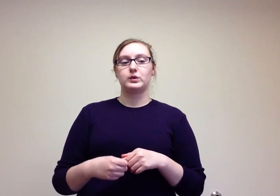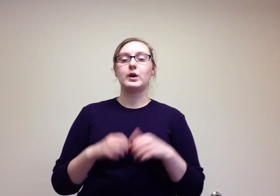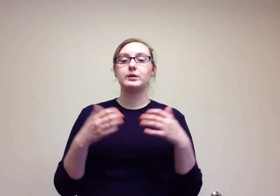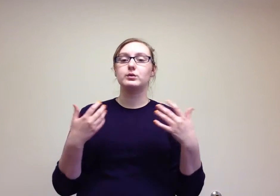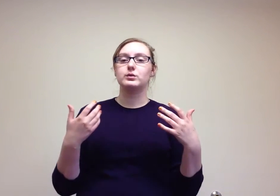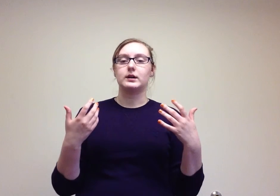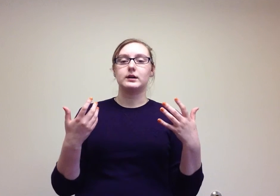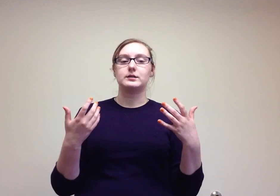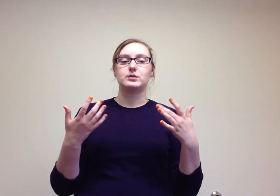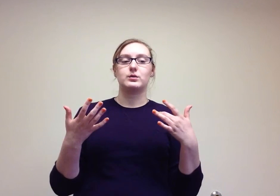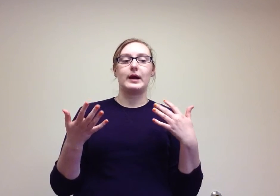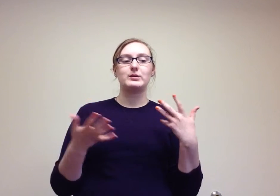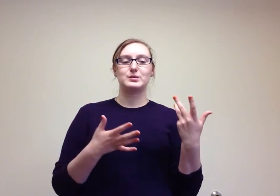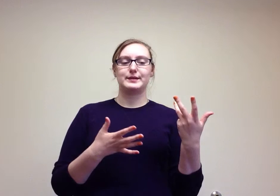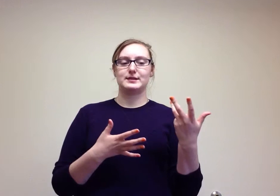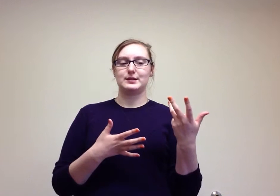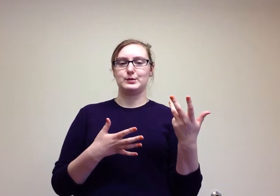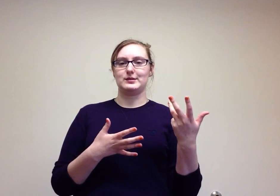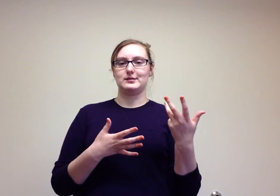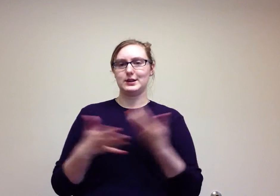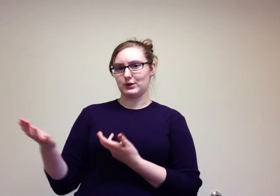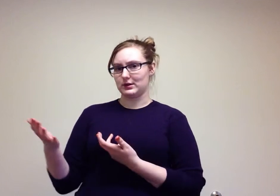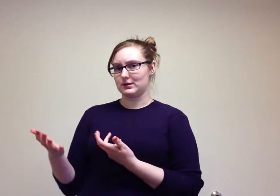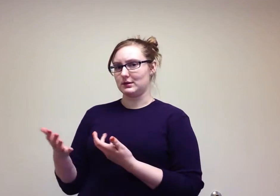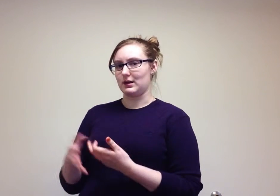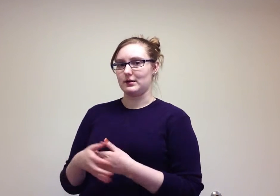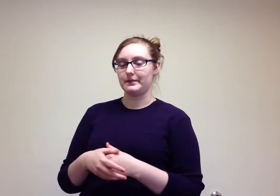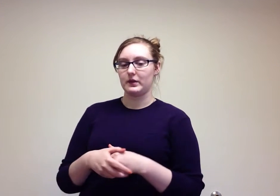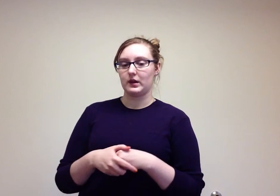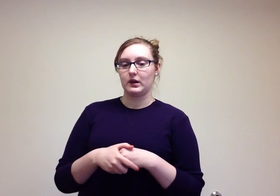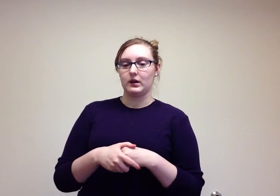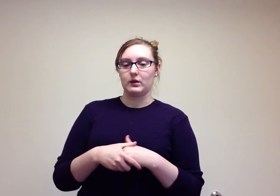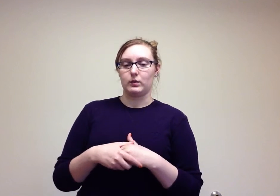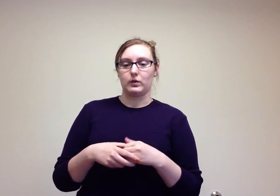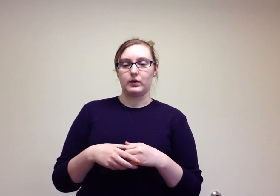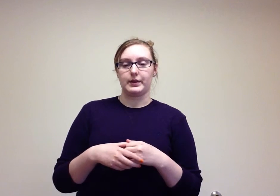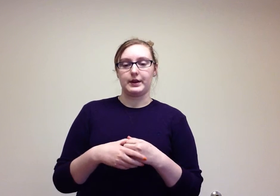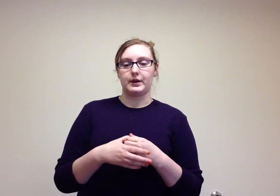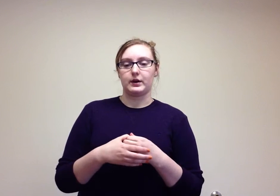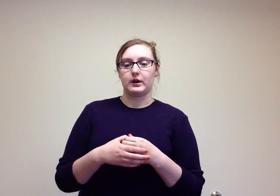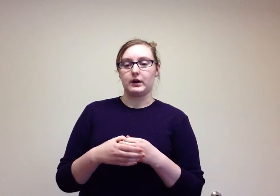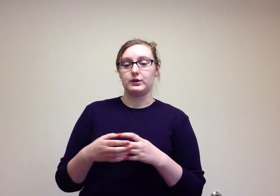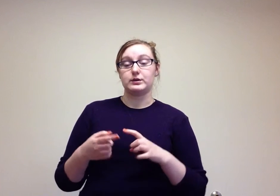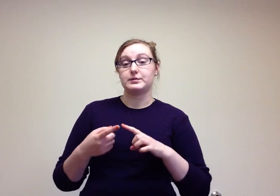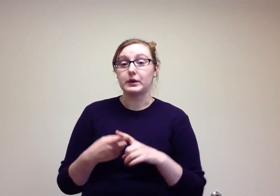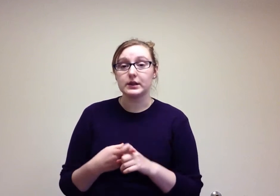So how are some ways that you can take drugs? Well, you can smoke it.